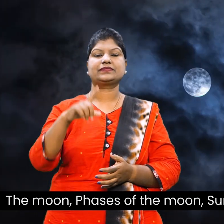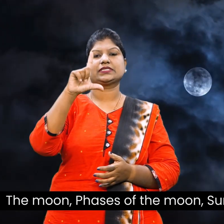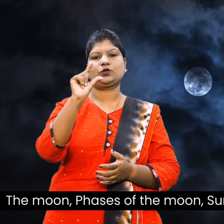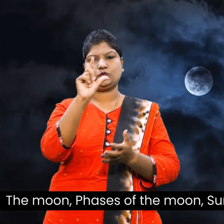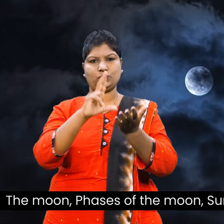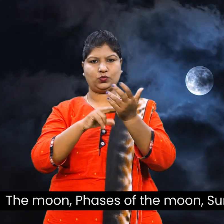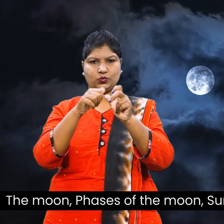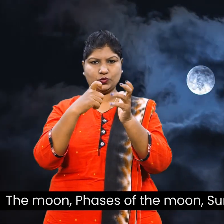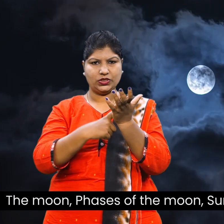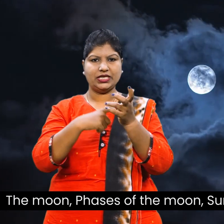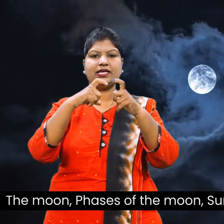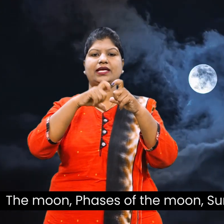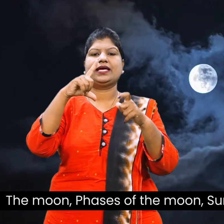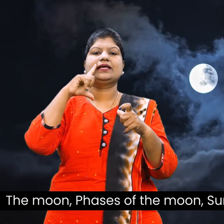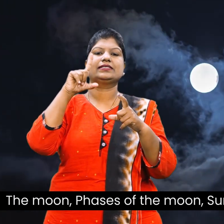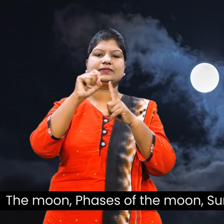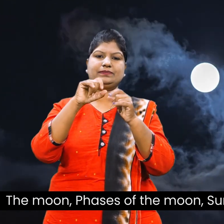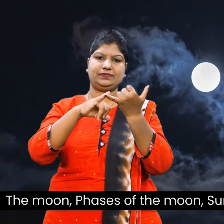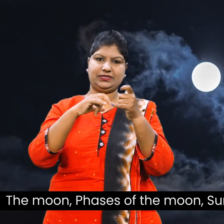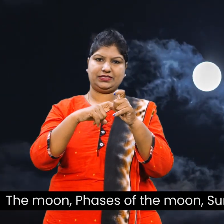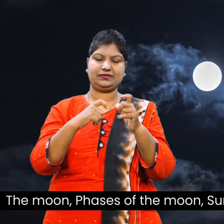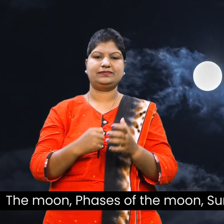lunar eclipse.